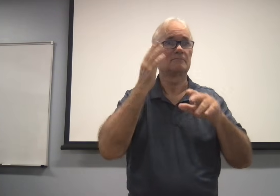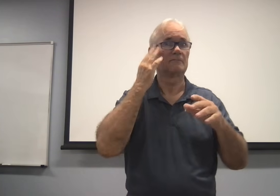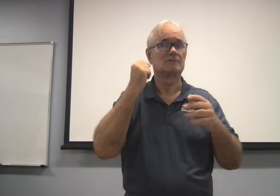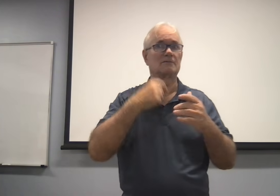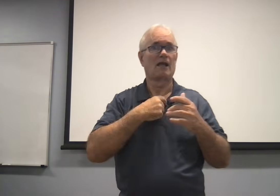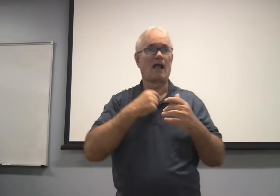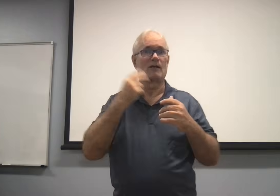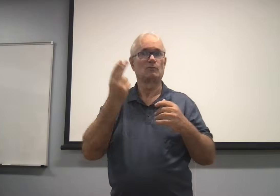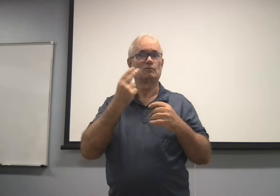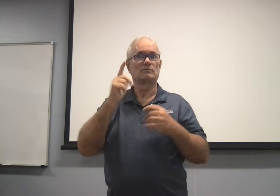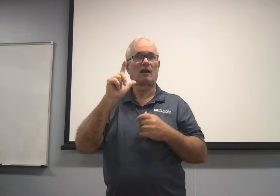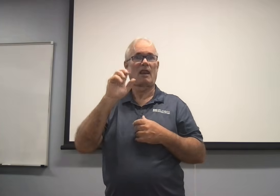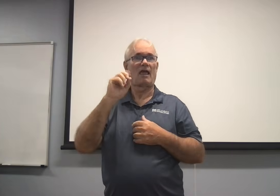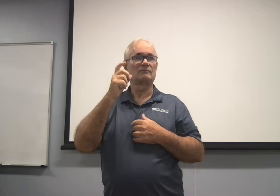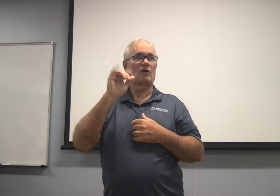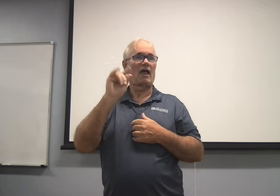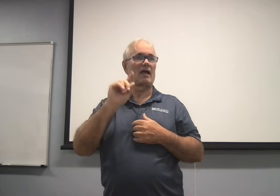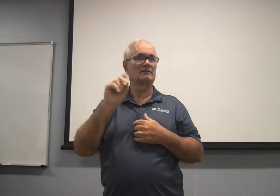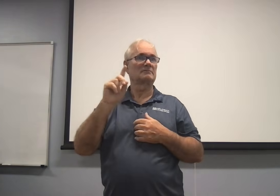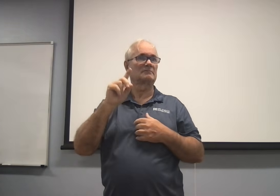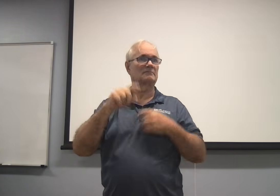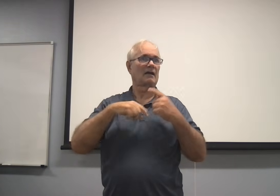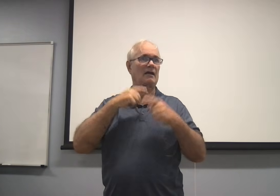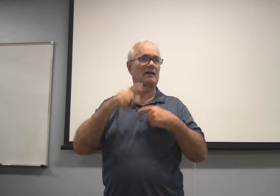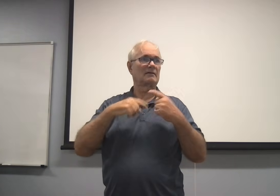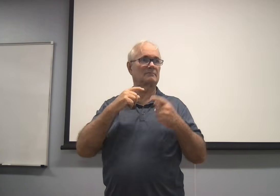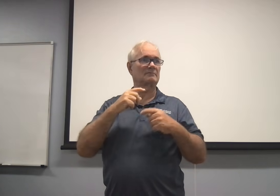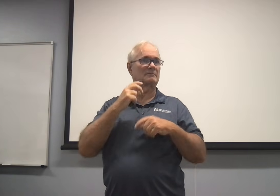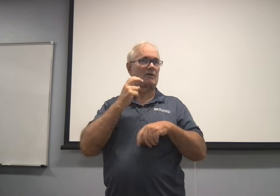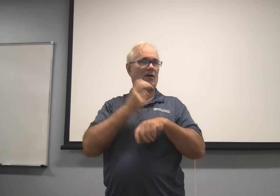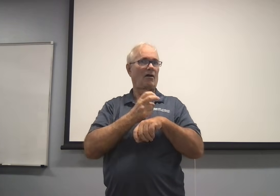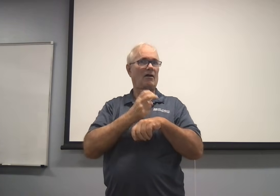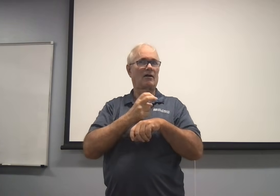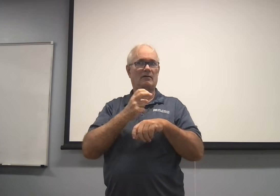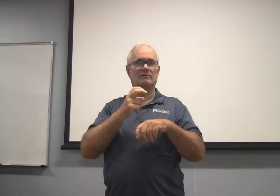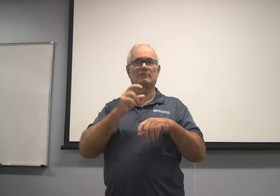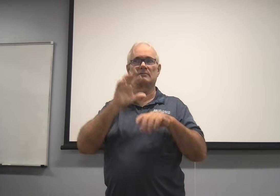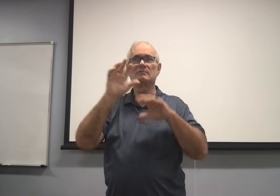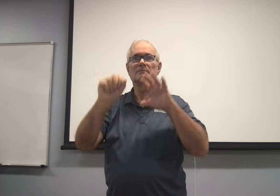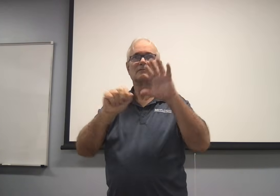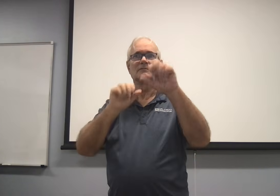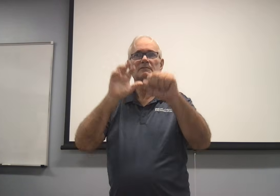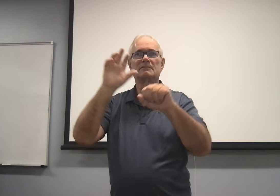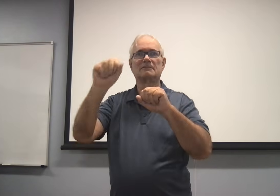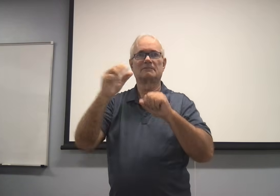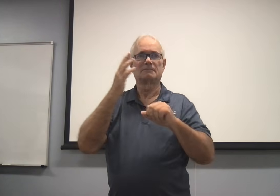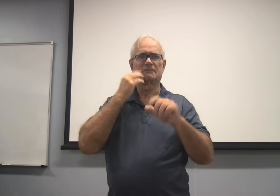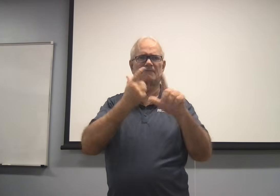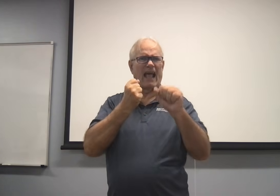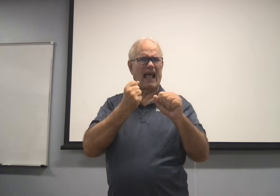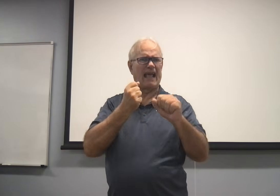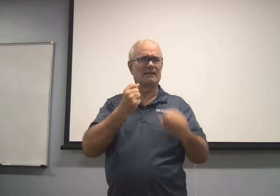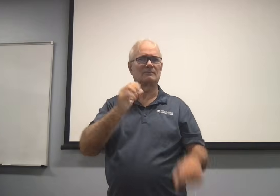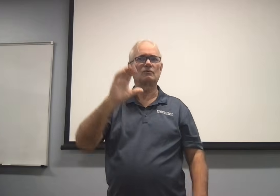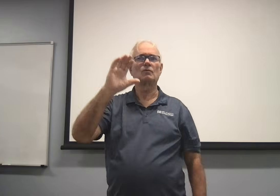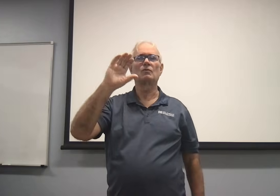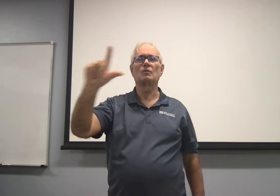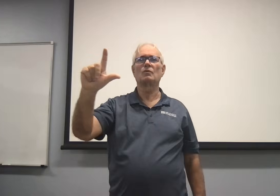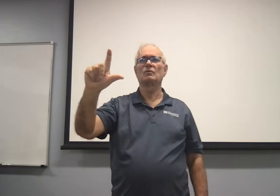That's why interpreters have a hard time, because I use a lot of lexicalized signs. It's really hard to catch sometimes what I'm talking about. You have to catch